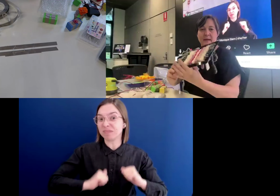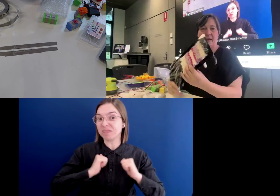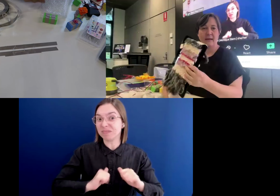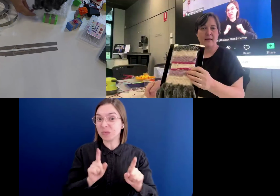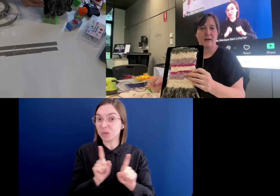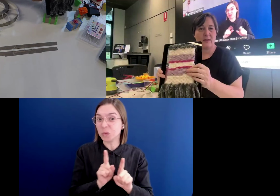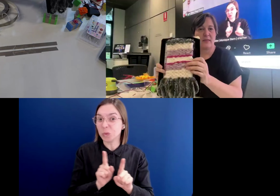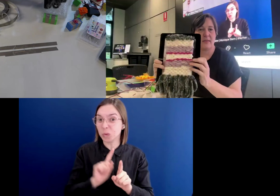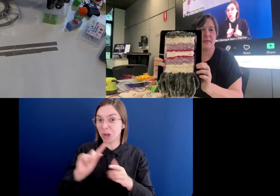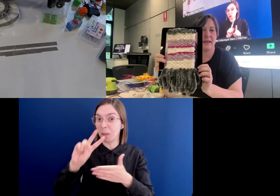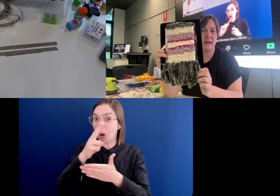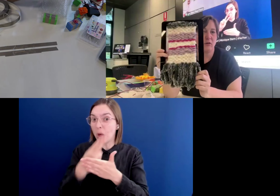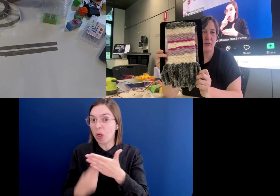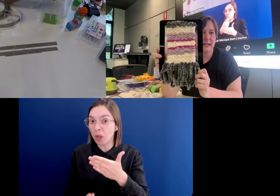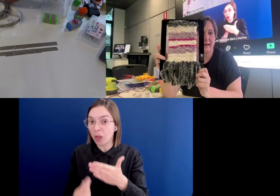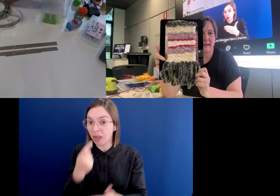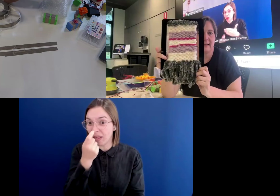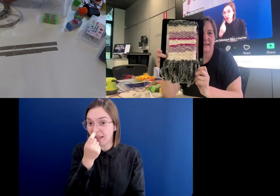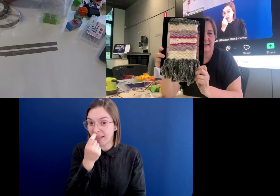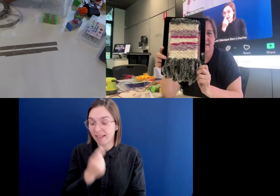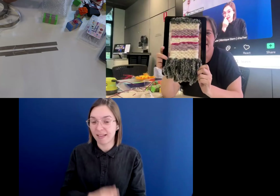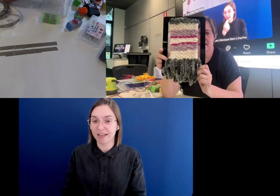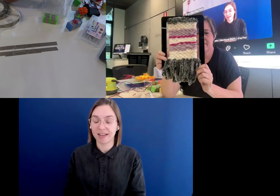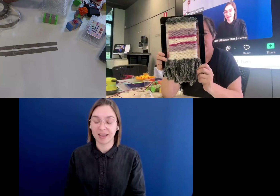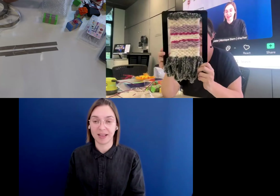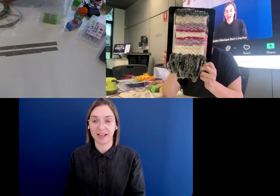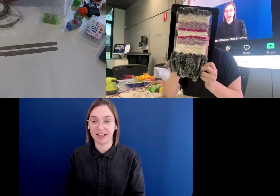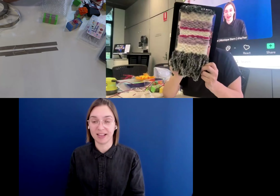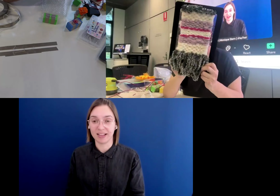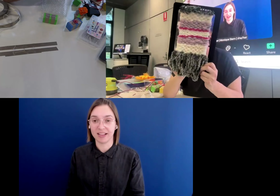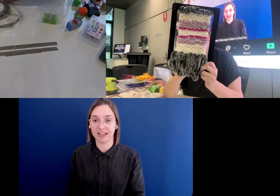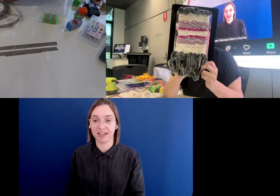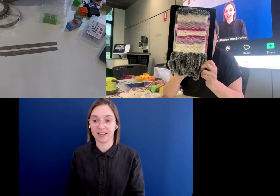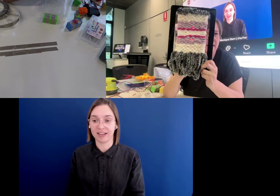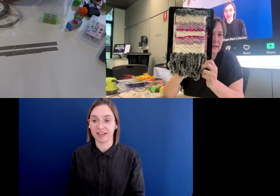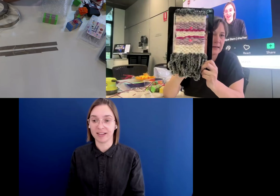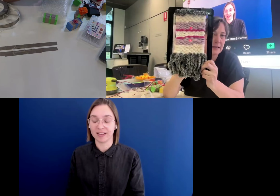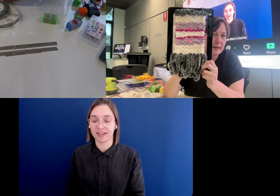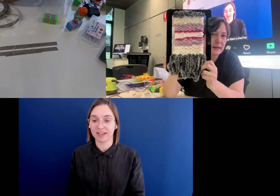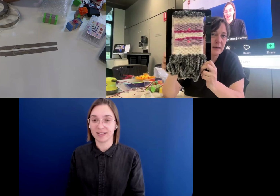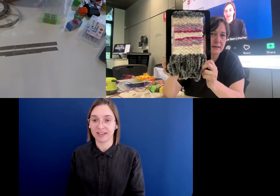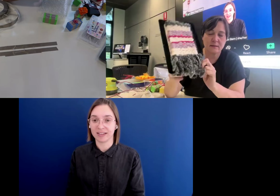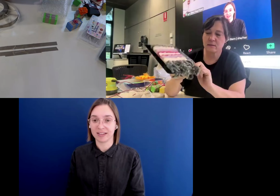right. The long tail LEDs, this